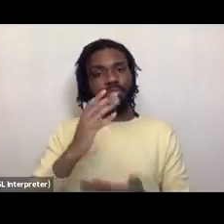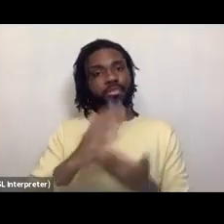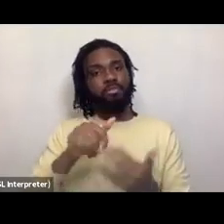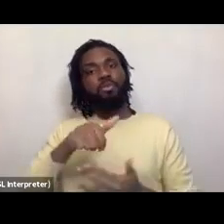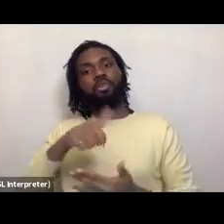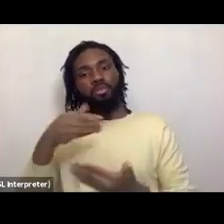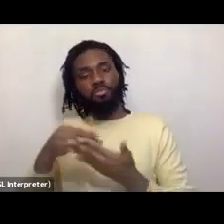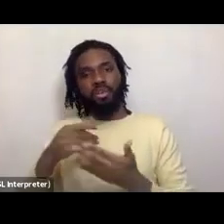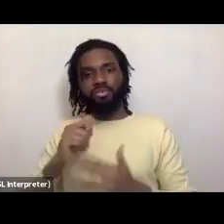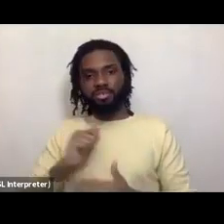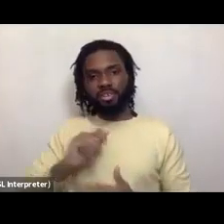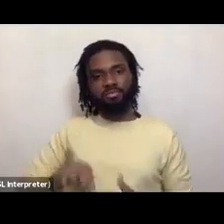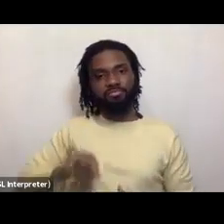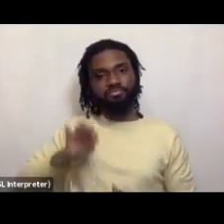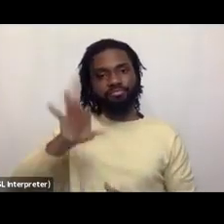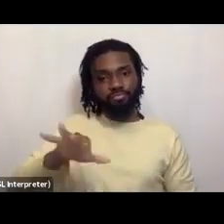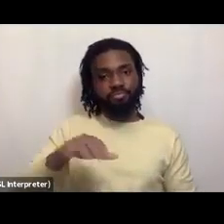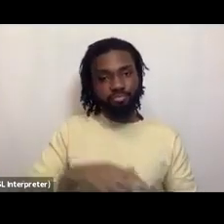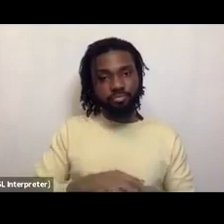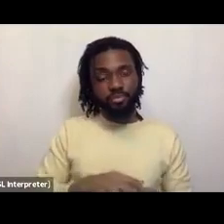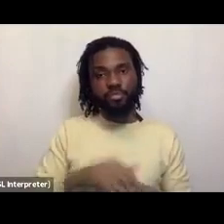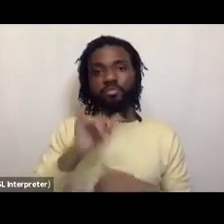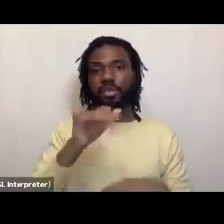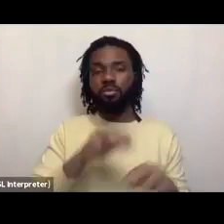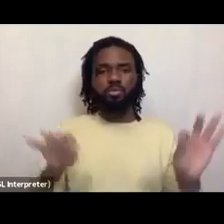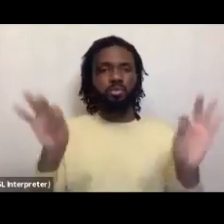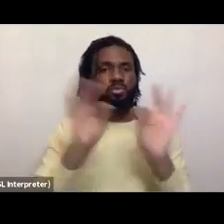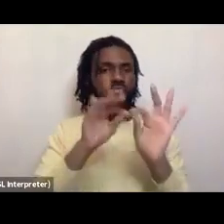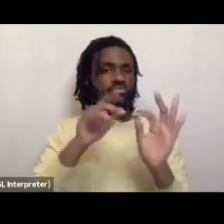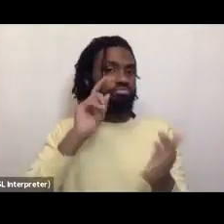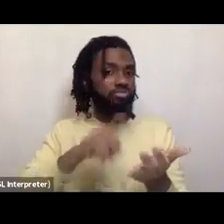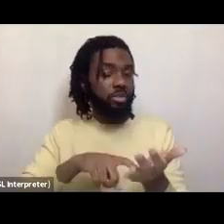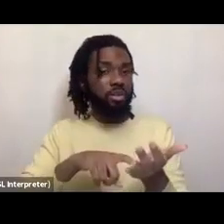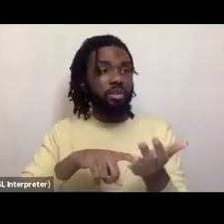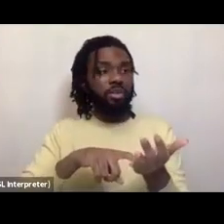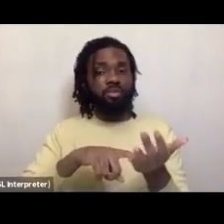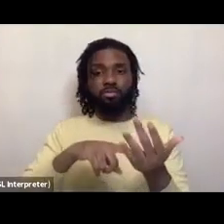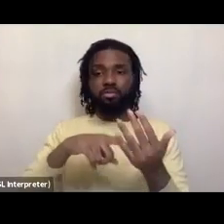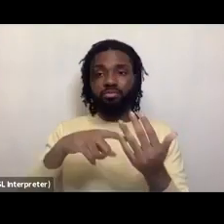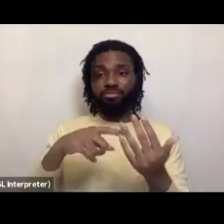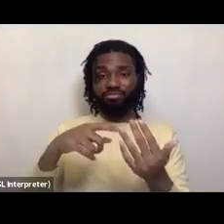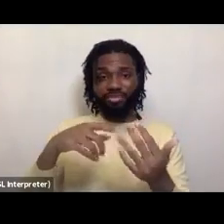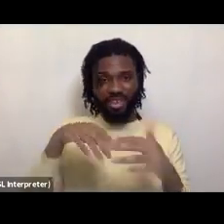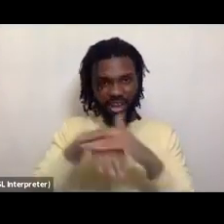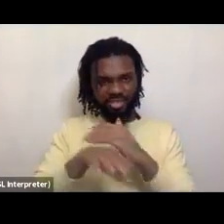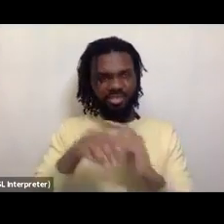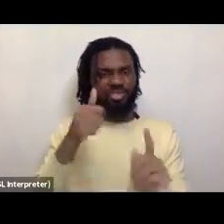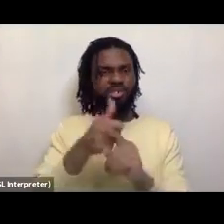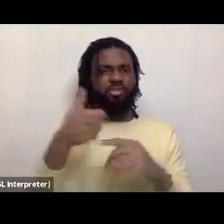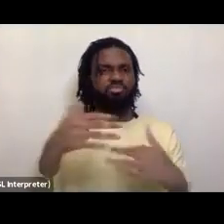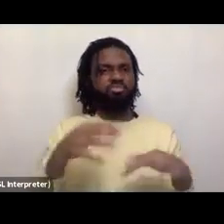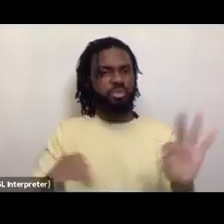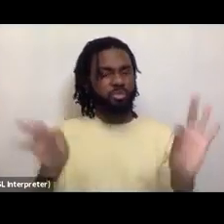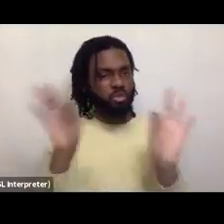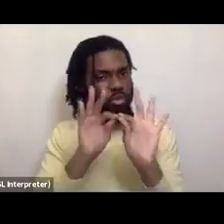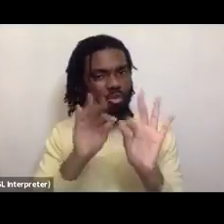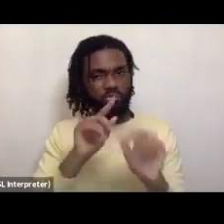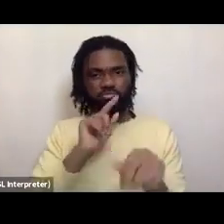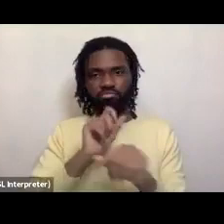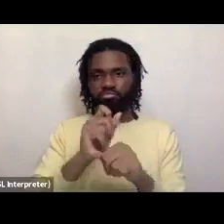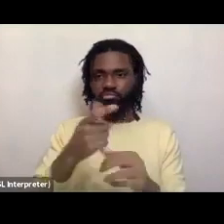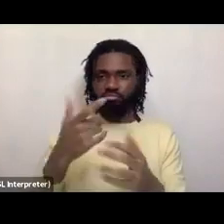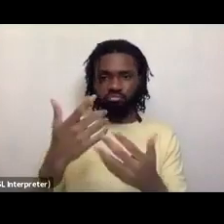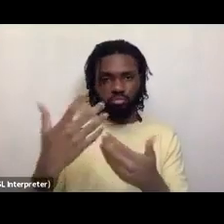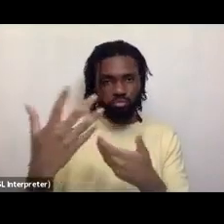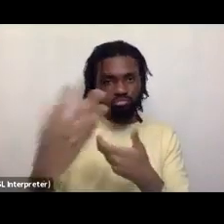important for folks to know in thinking about how important access is and what that means to include everyone.